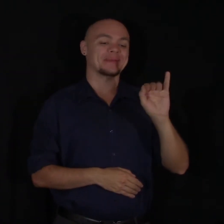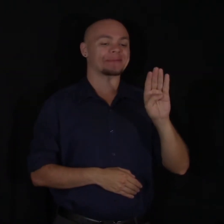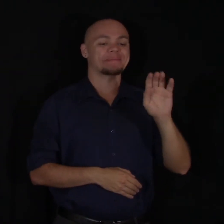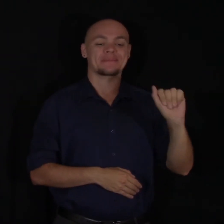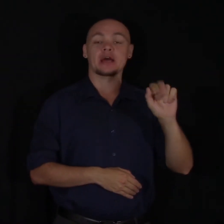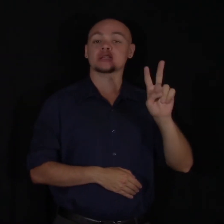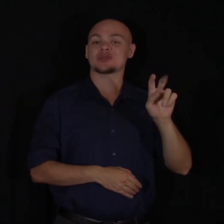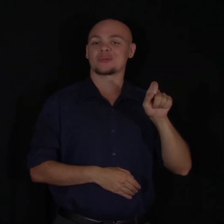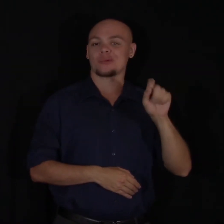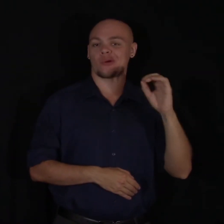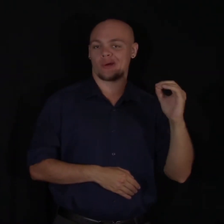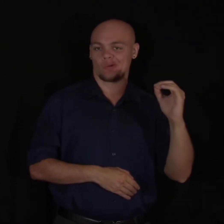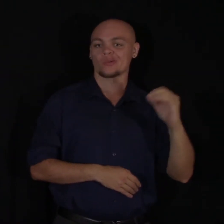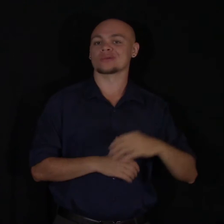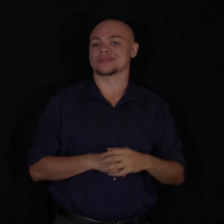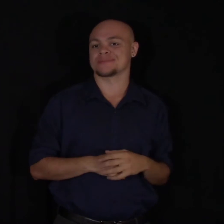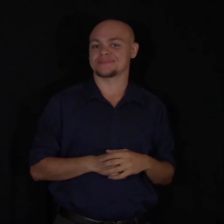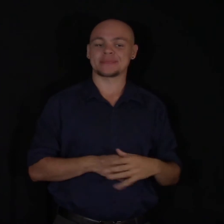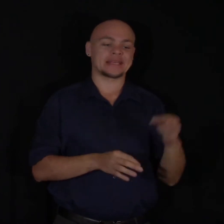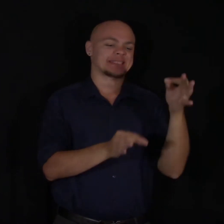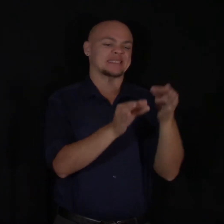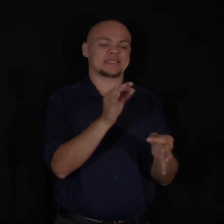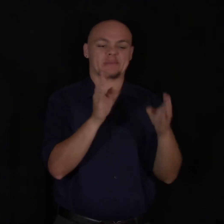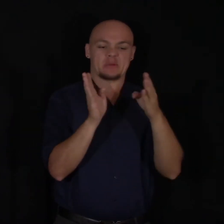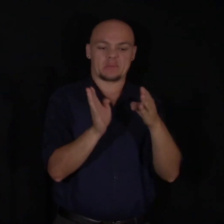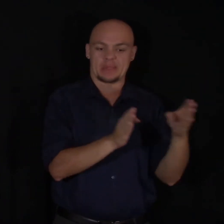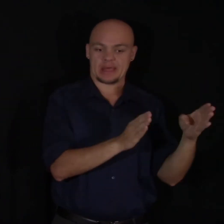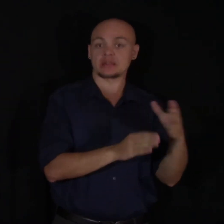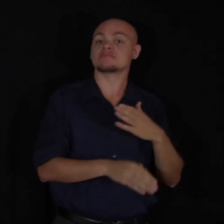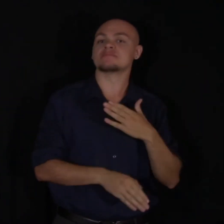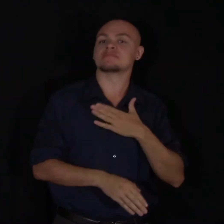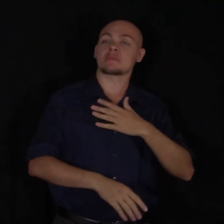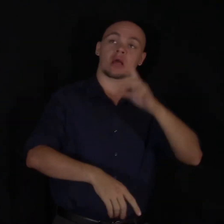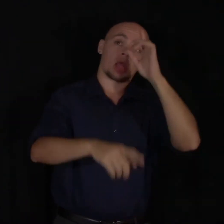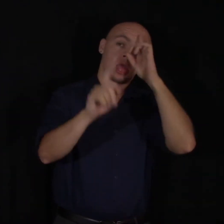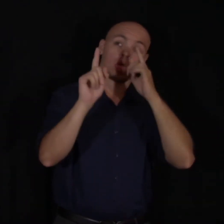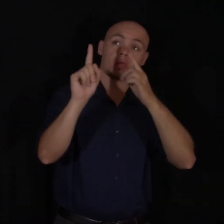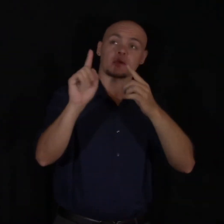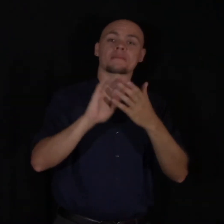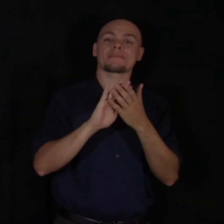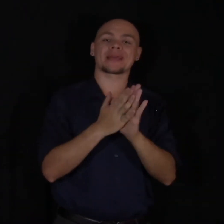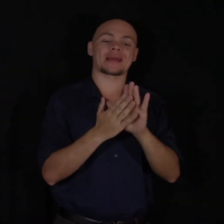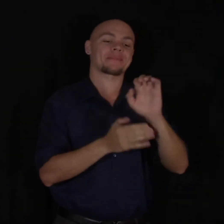very simple plan, with the biggest aspect that I was going to become extroverted.